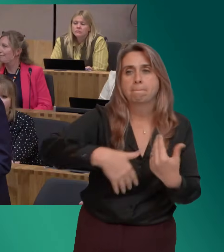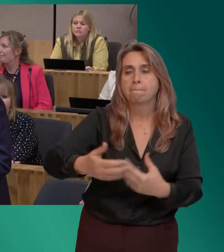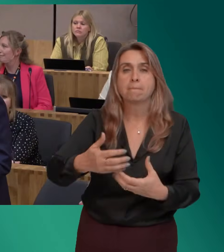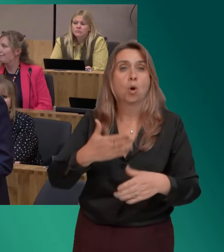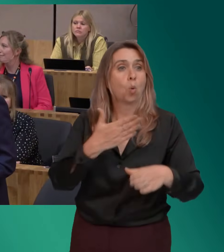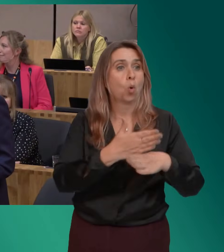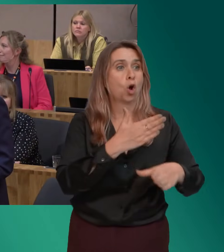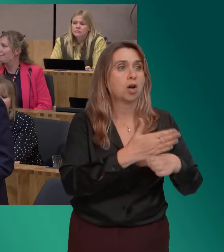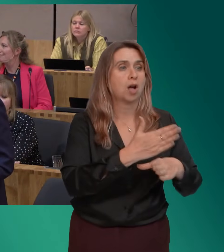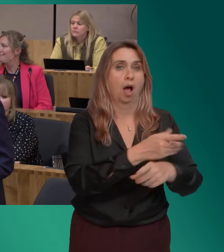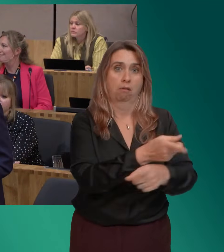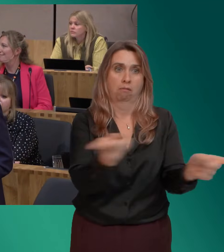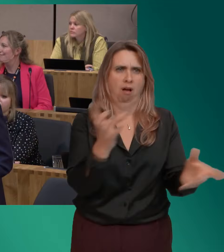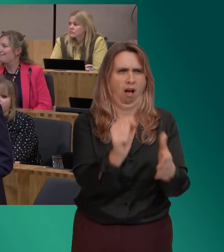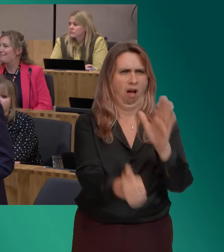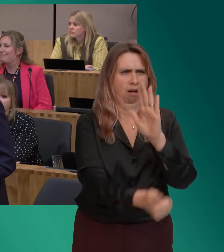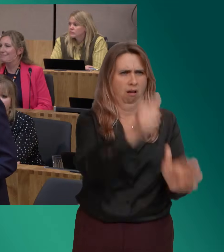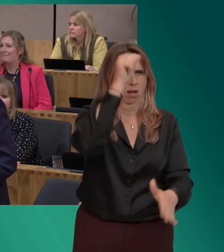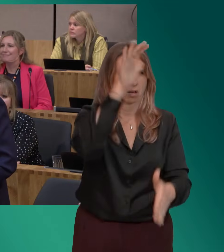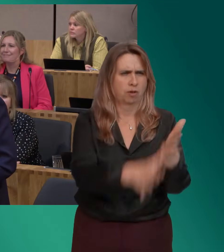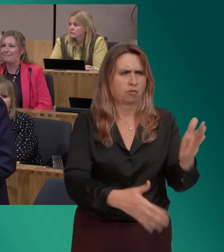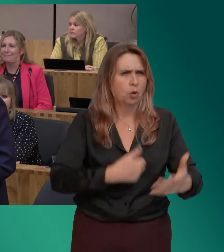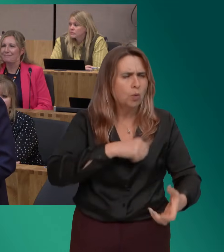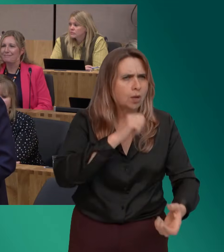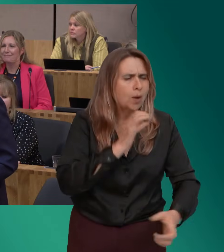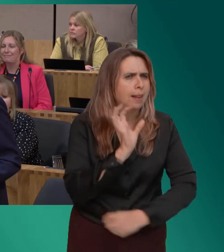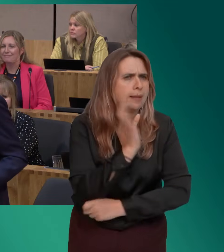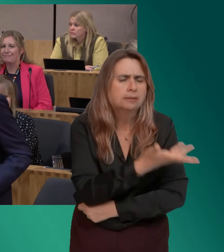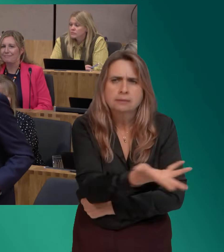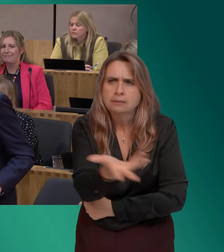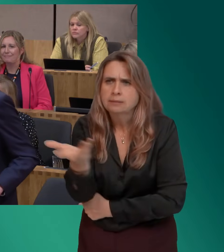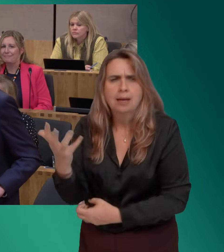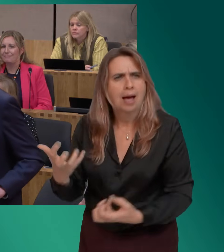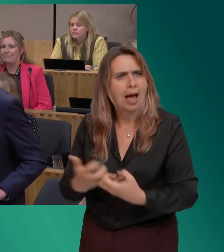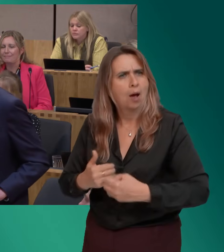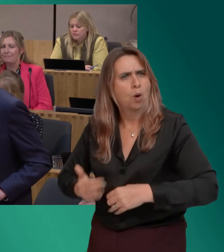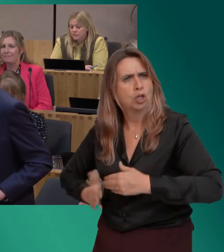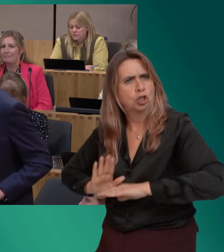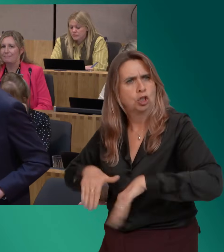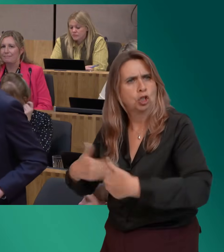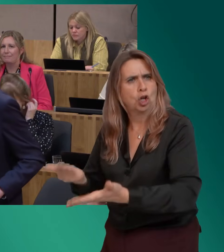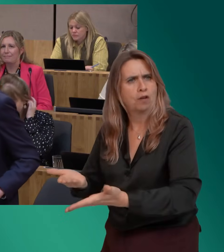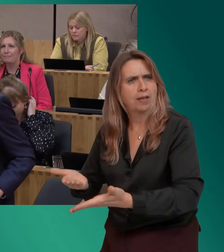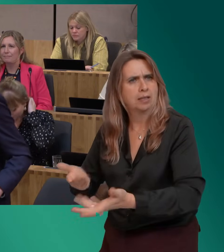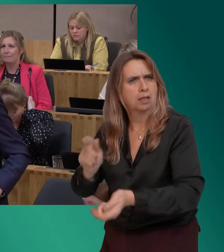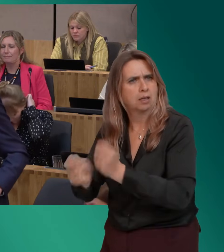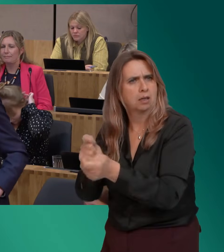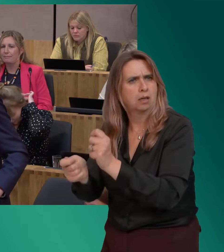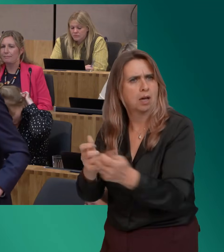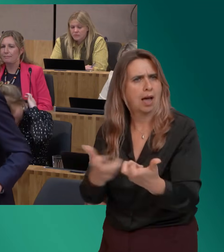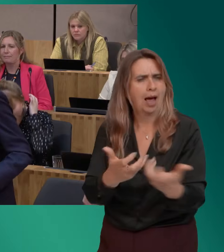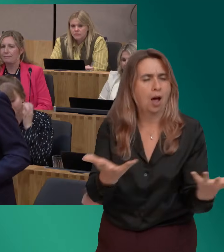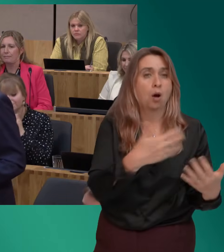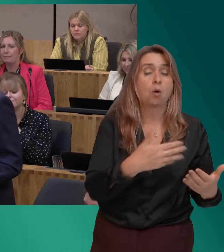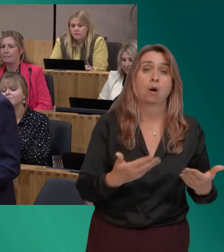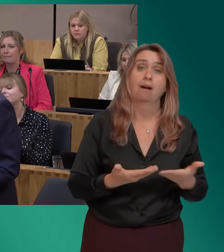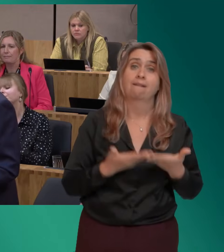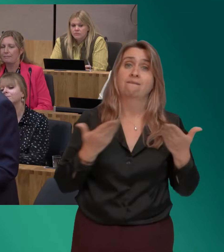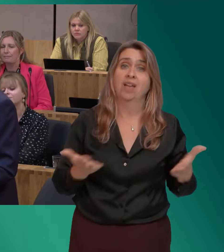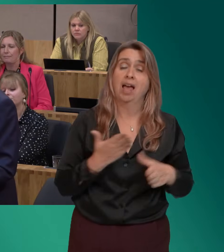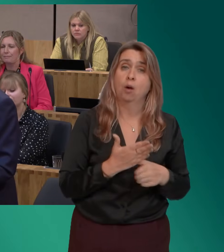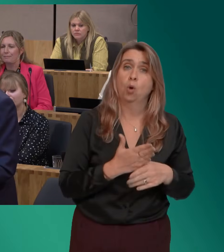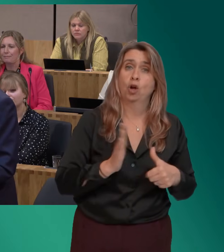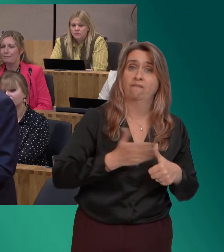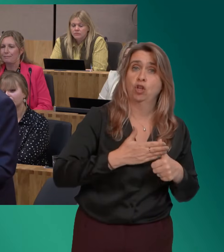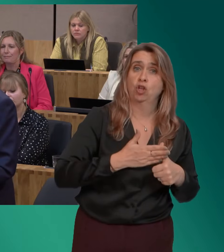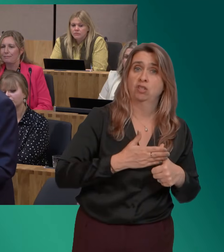workers as experts, ensuring they are heard in shaping service delivery and working conditions. We will also adopt a fair work first approach to encourage